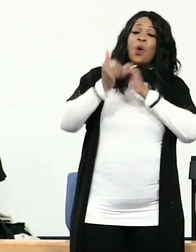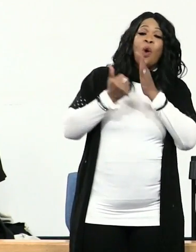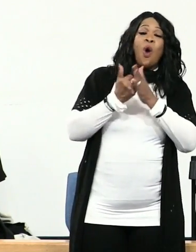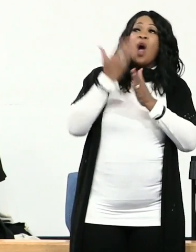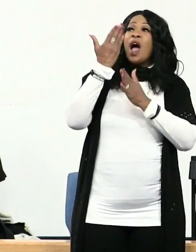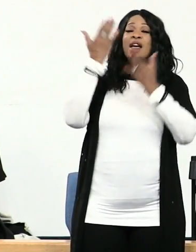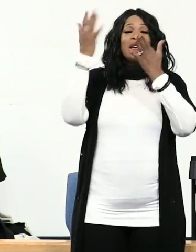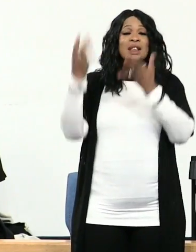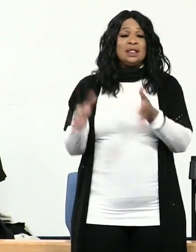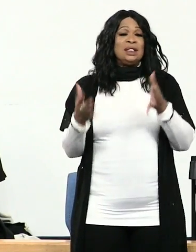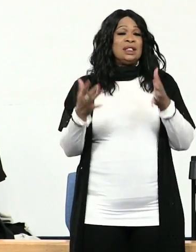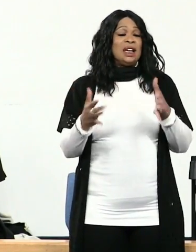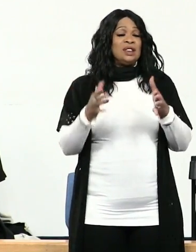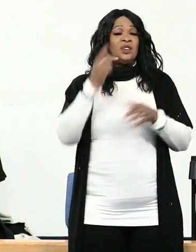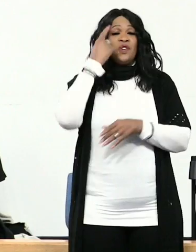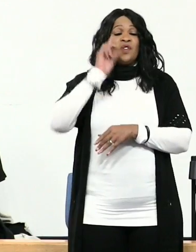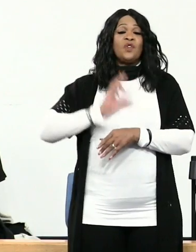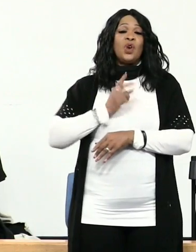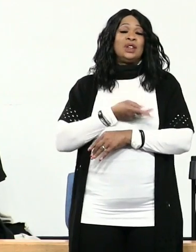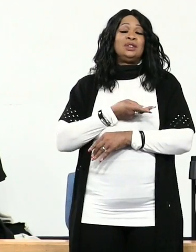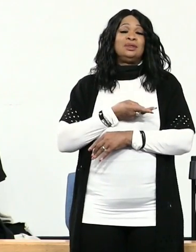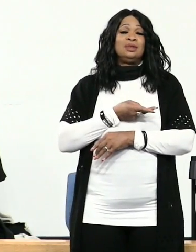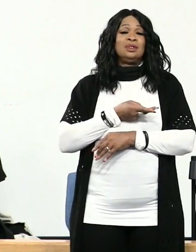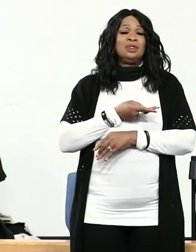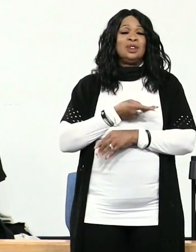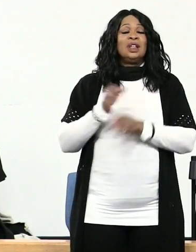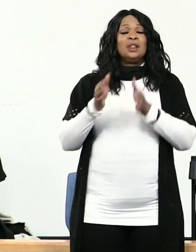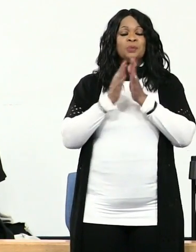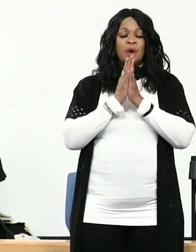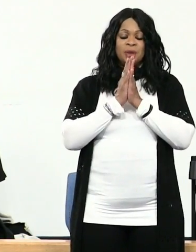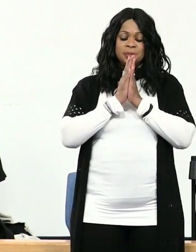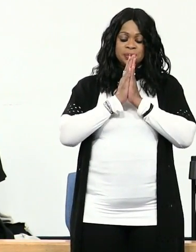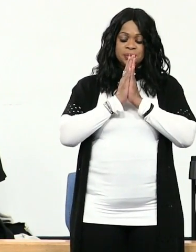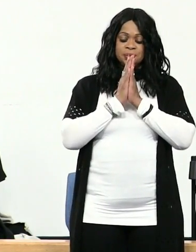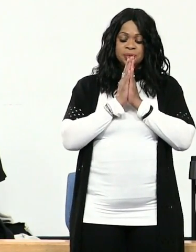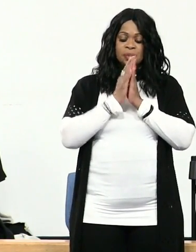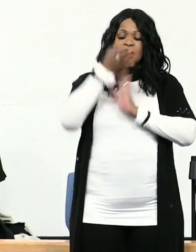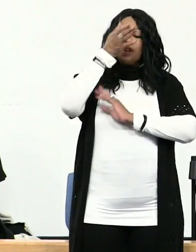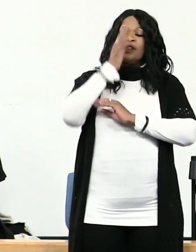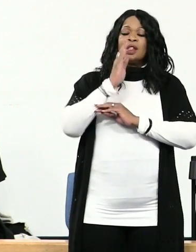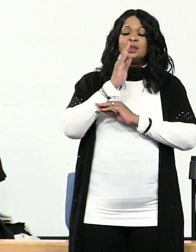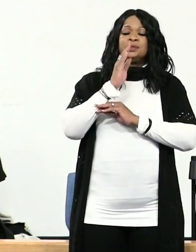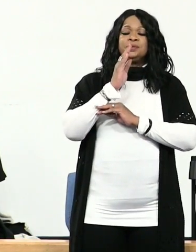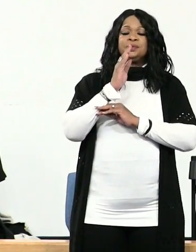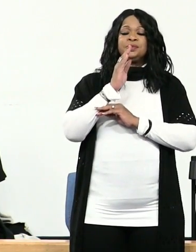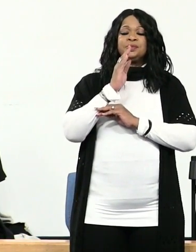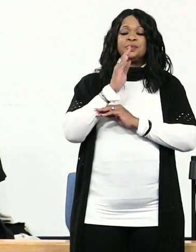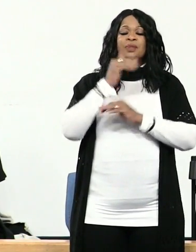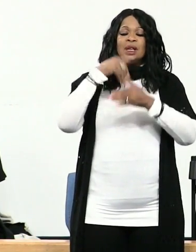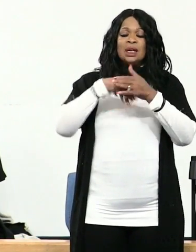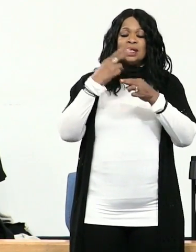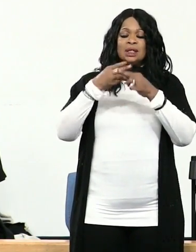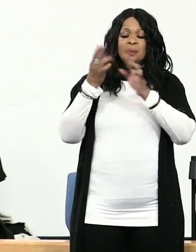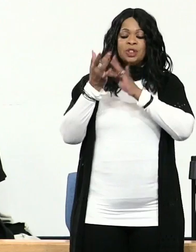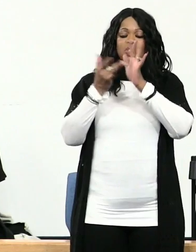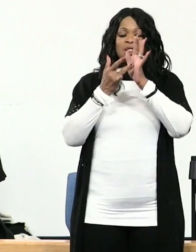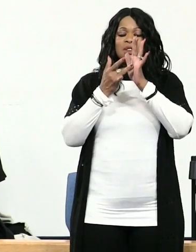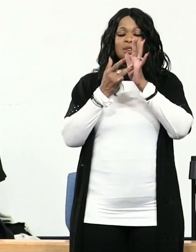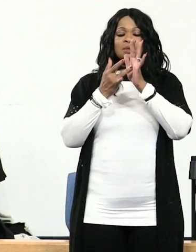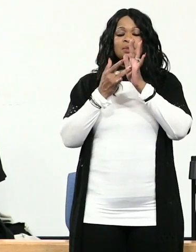has done for us. Let us pray. Father, in the name of